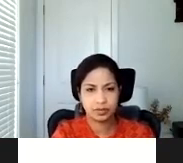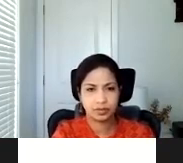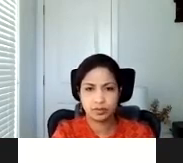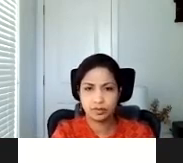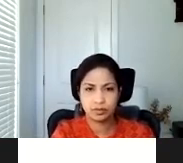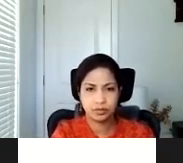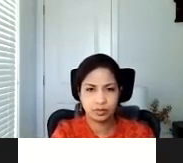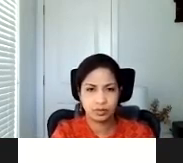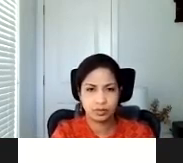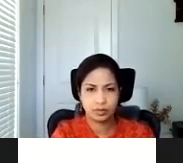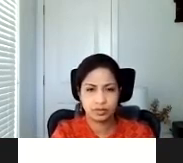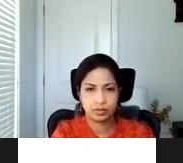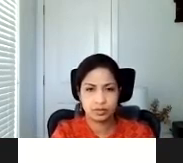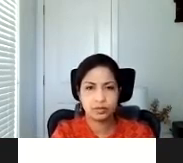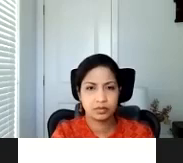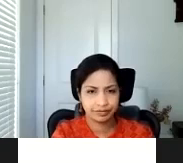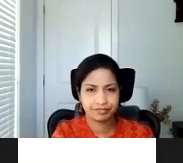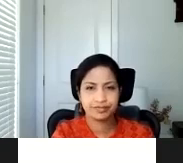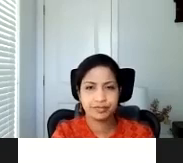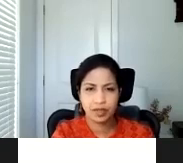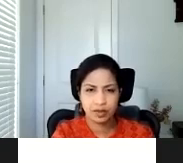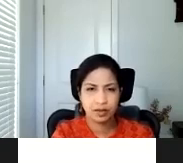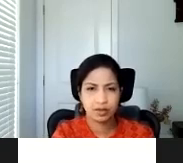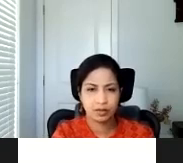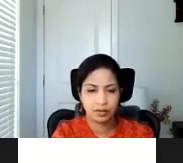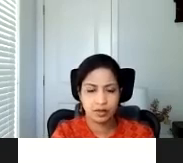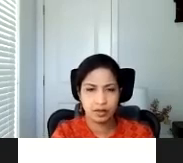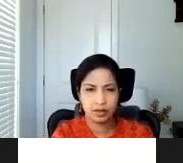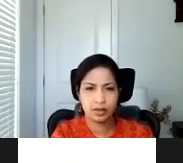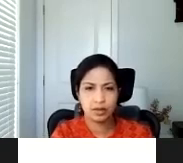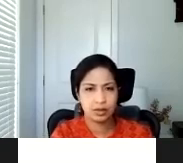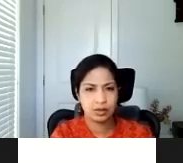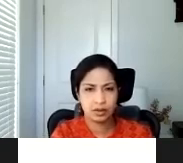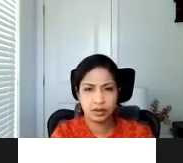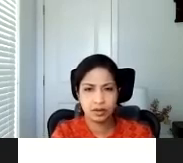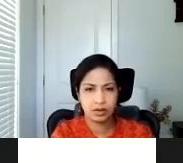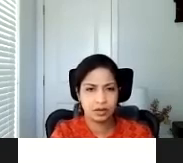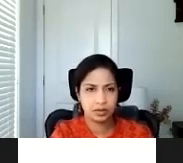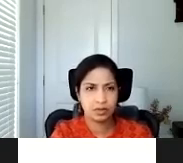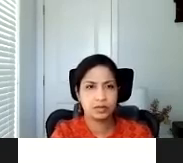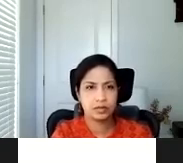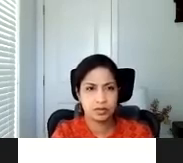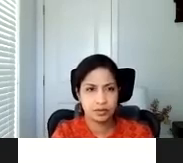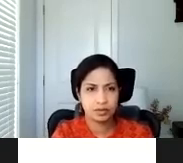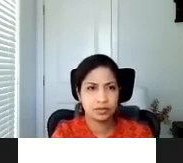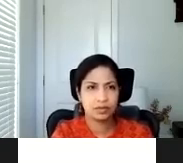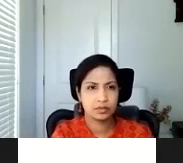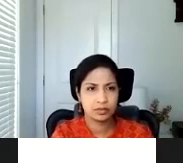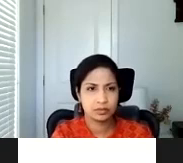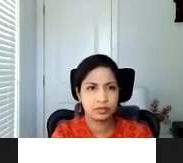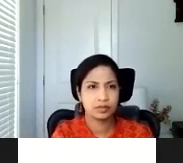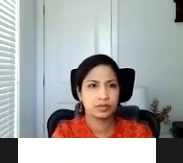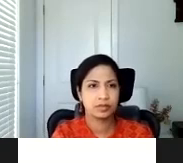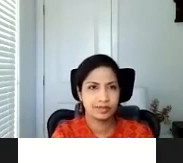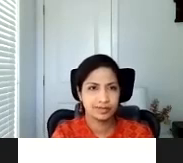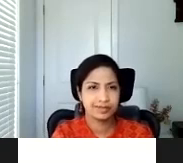school themselves or they don't. There's so many reasons why this doesn't work. But I've seen that, and that no matter whether that's in a